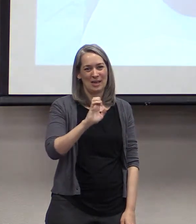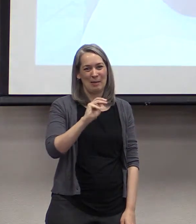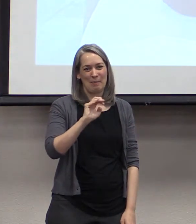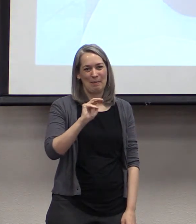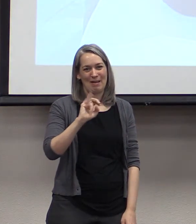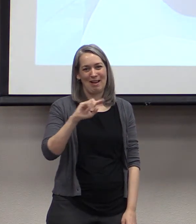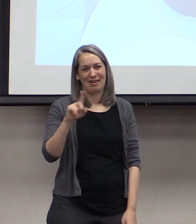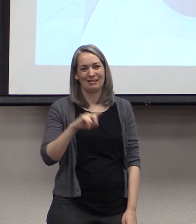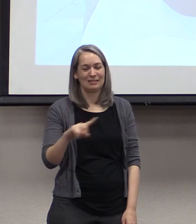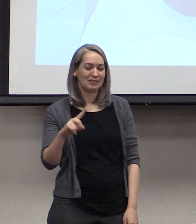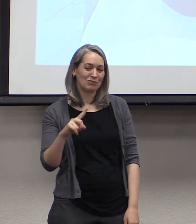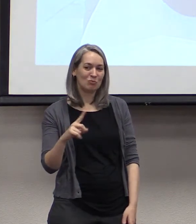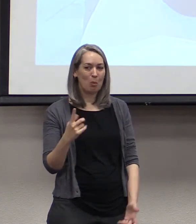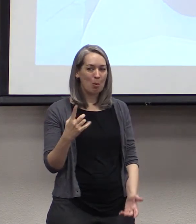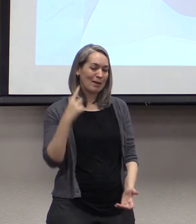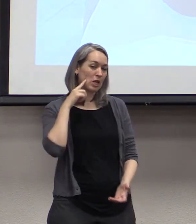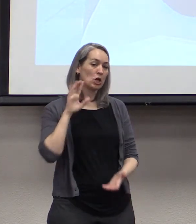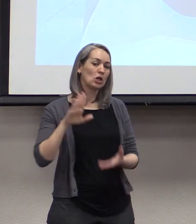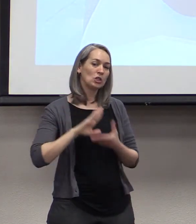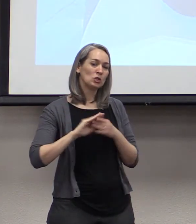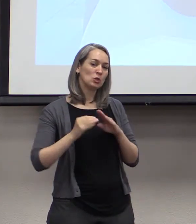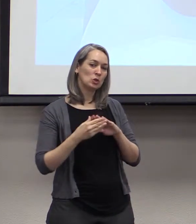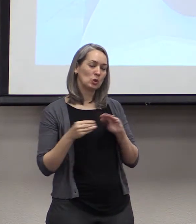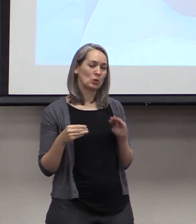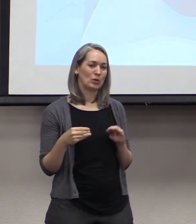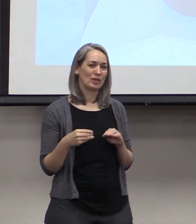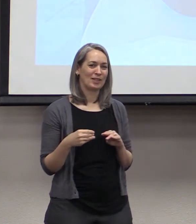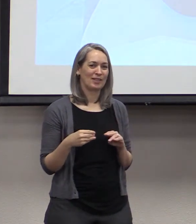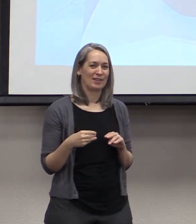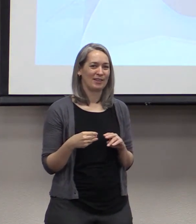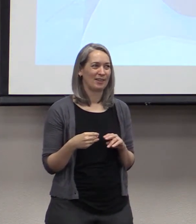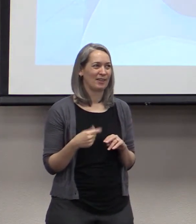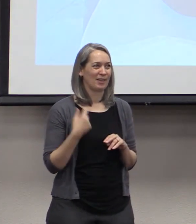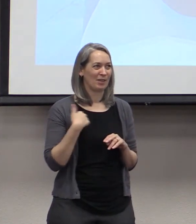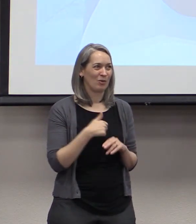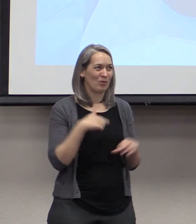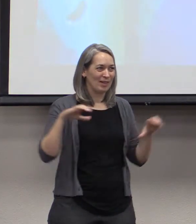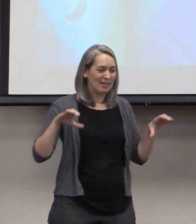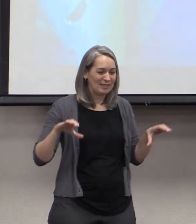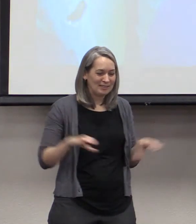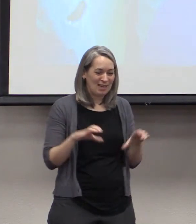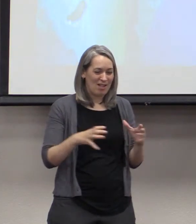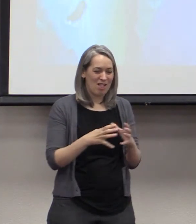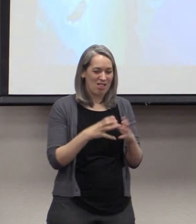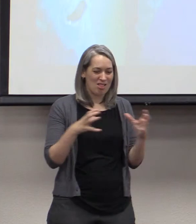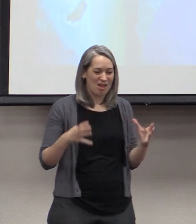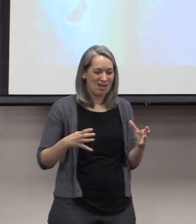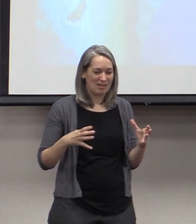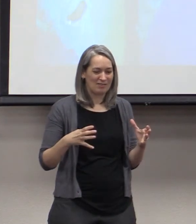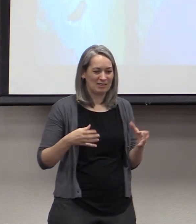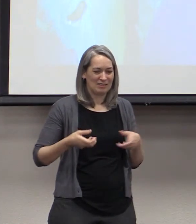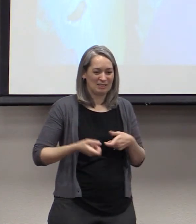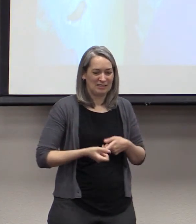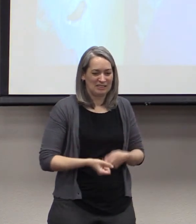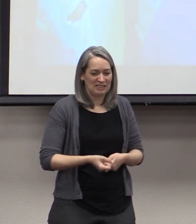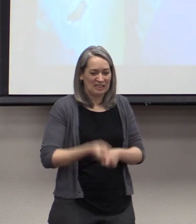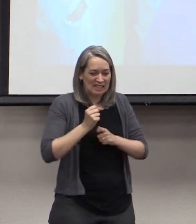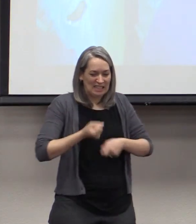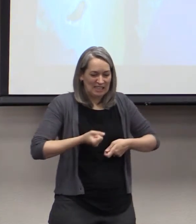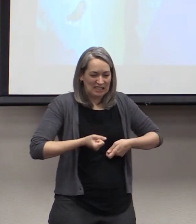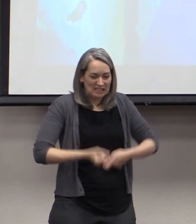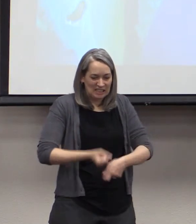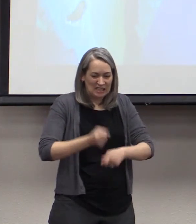story. And we did a lot of digging throughout the week, lots of digging, and I hate jackhammers now.